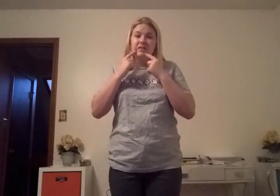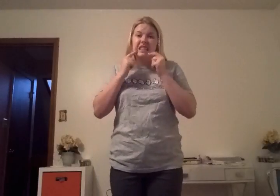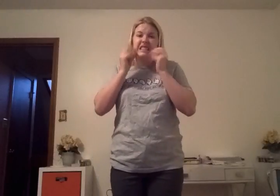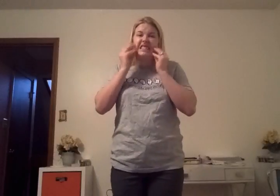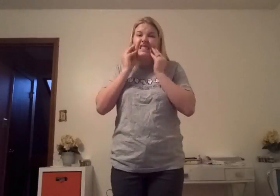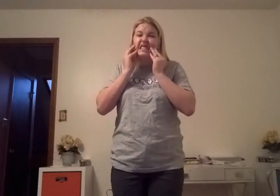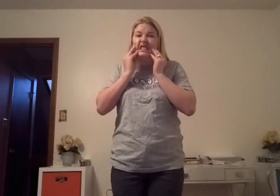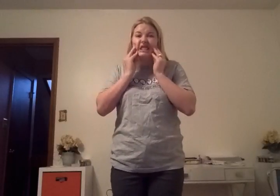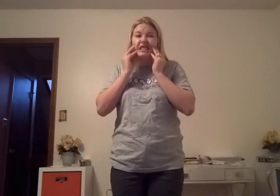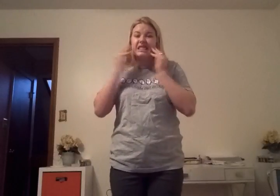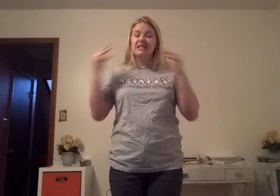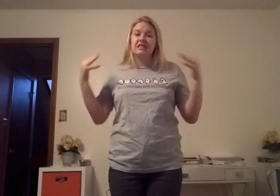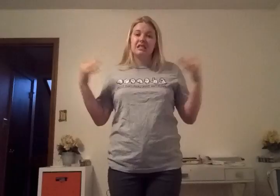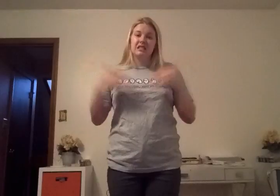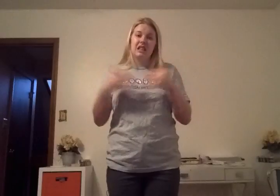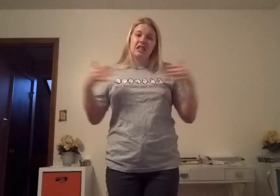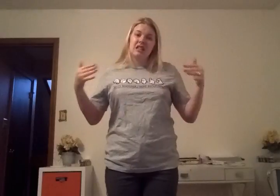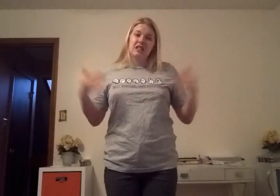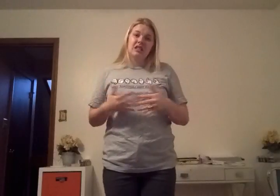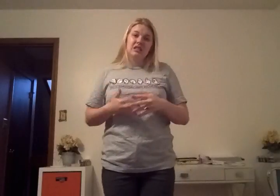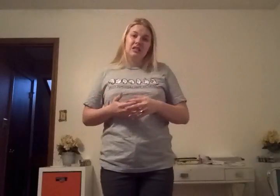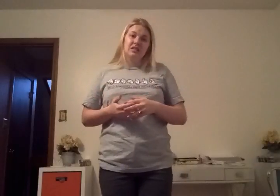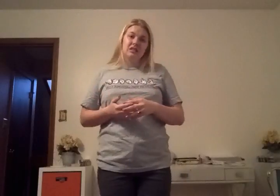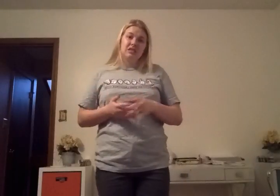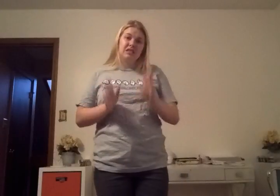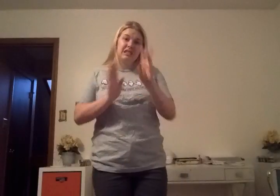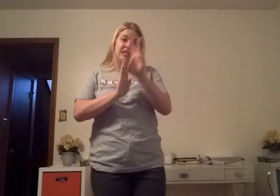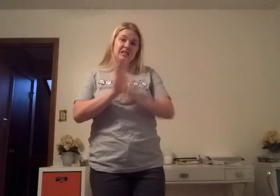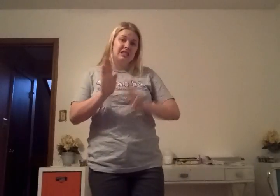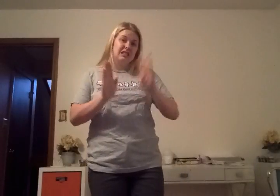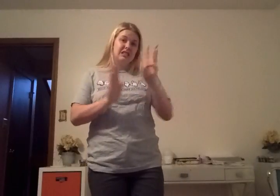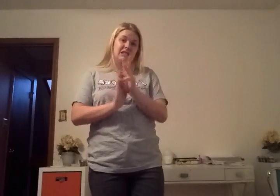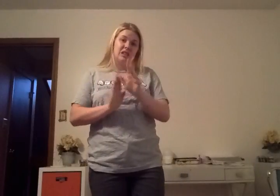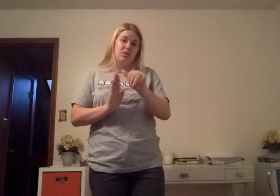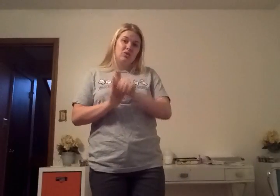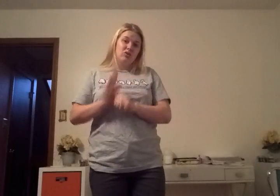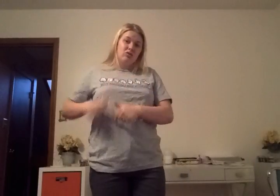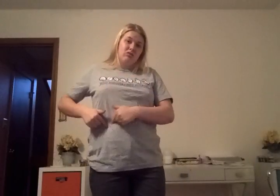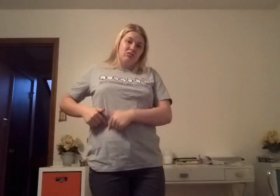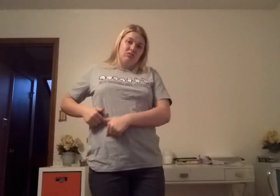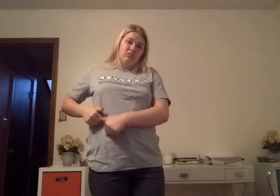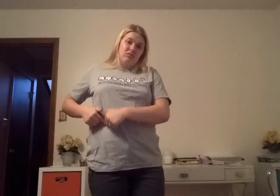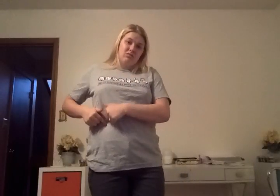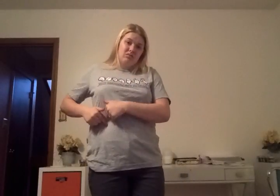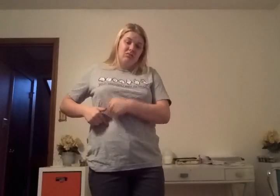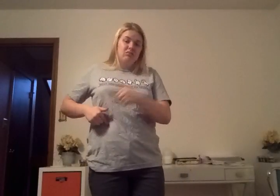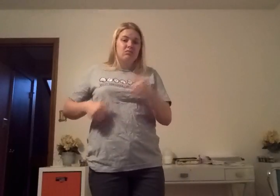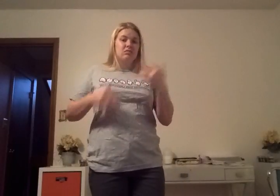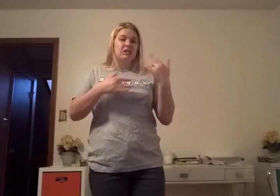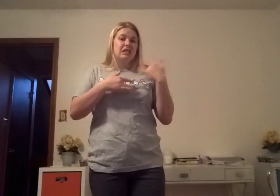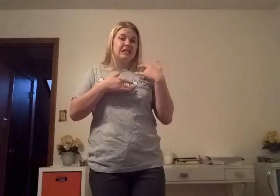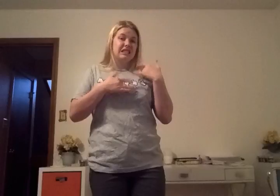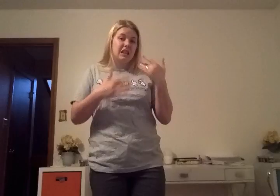I was freaking out. It was a 6-hour surgery that they had to do on me, and the normal kidney process is actually 2 hours. Apparently